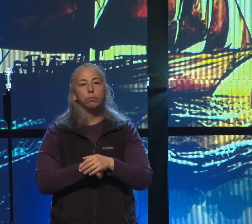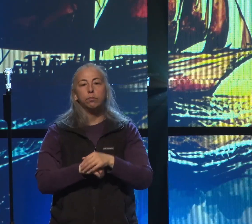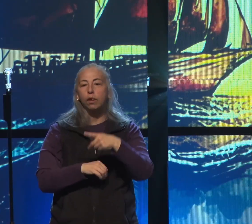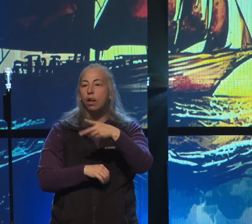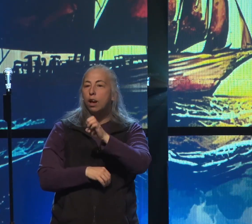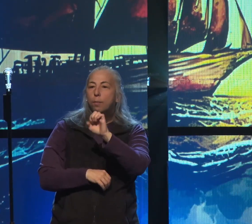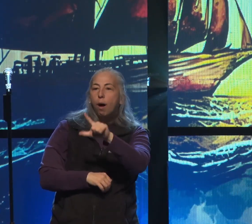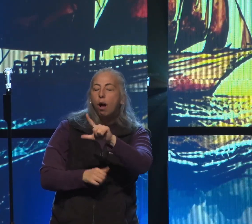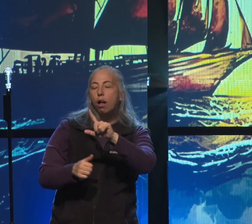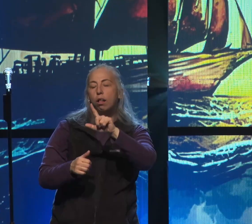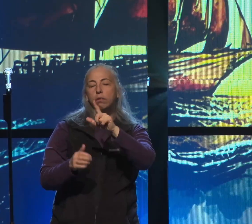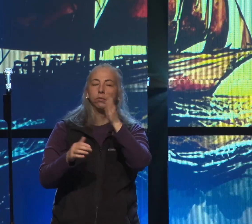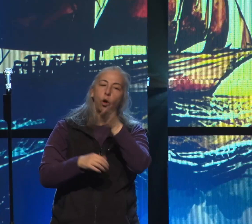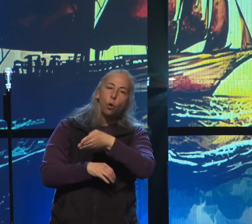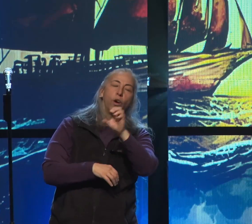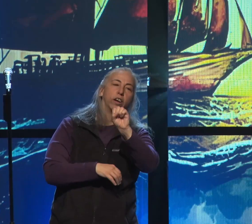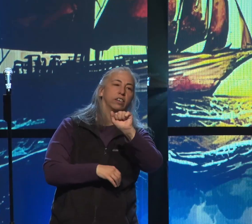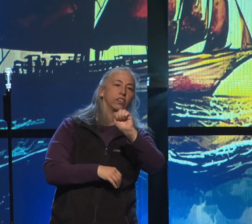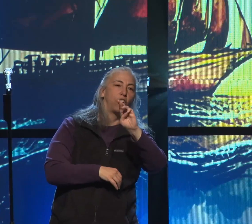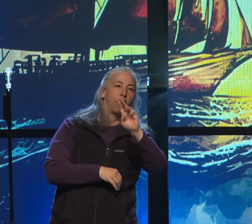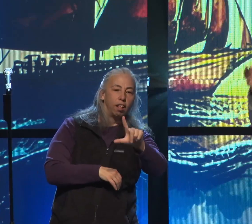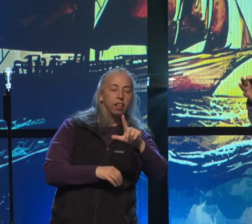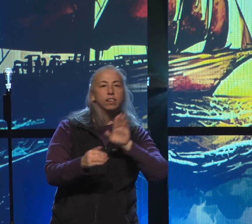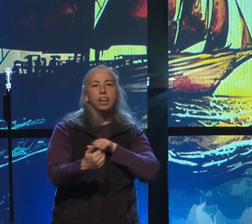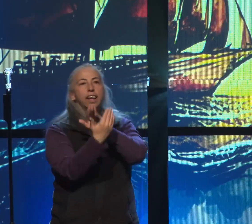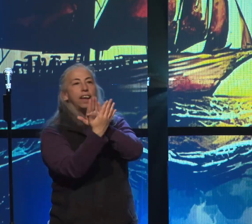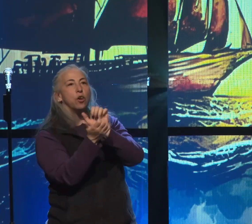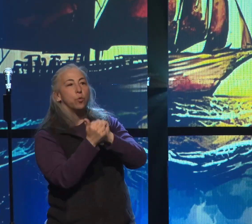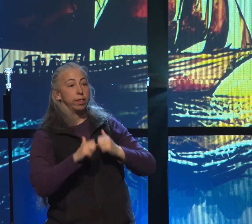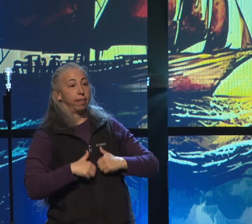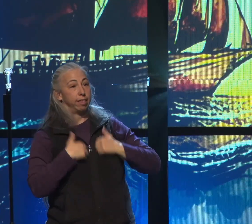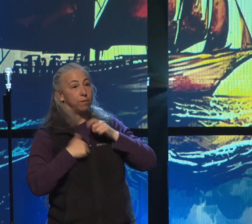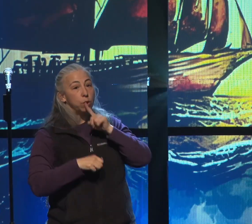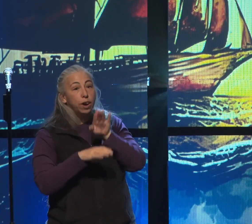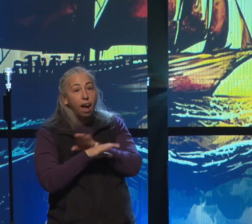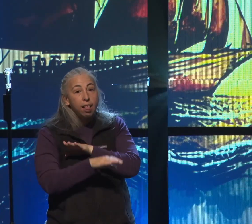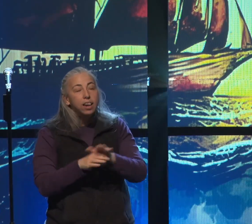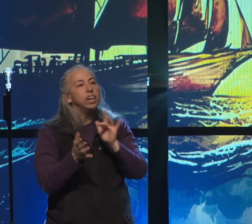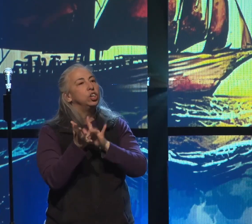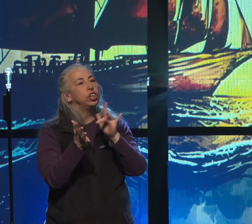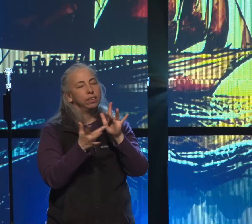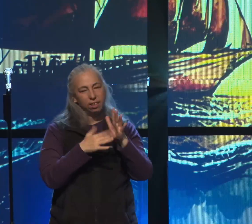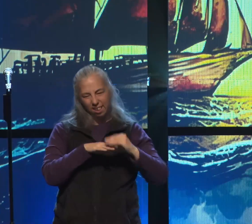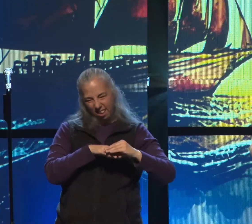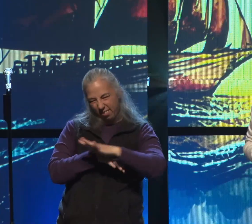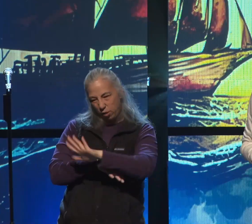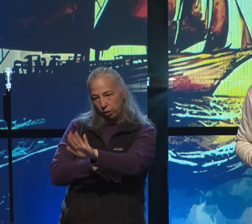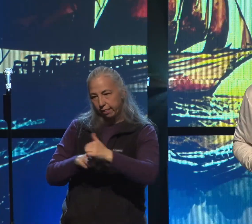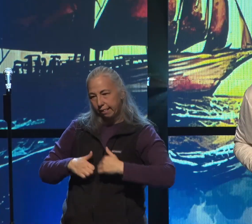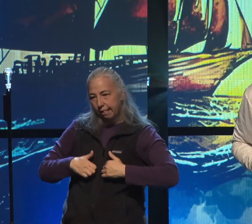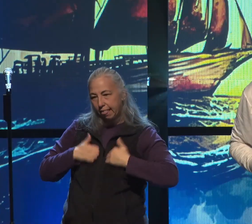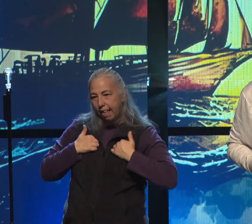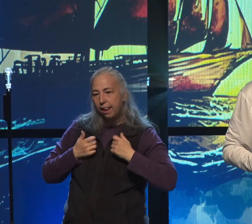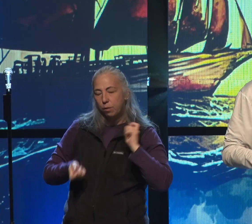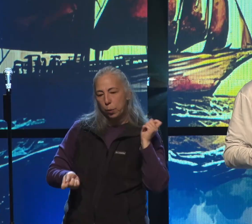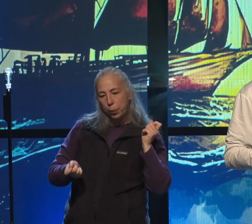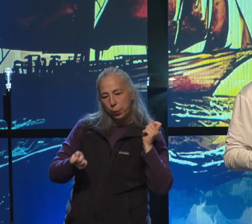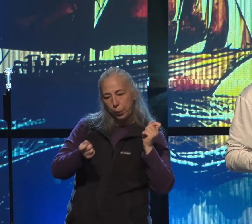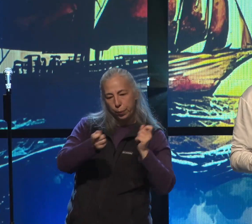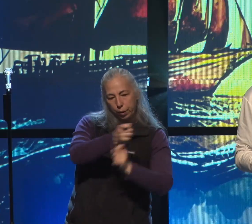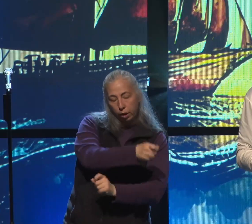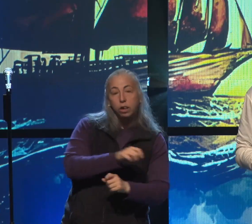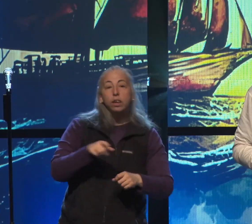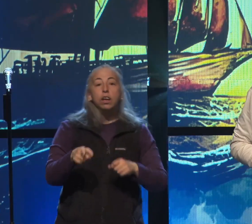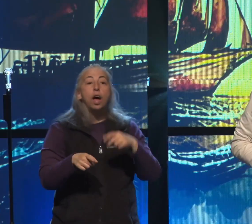this encounter with this living reality. Jesus changed his direction. He was on his way to the top, like he was